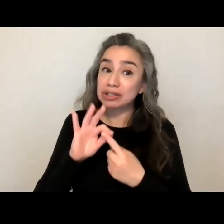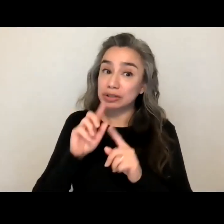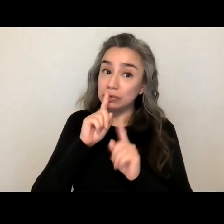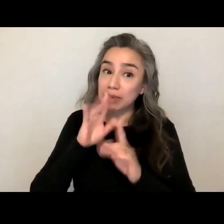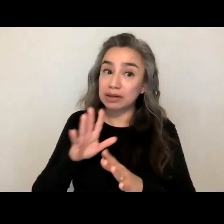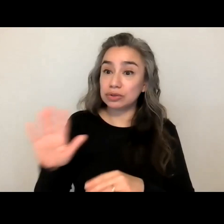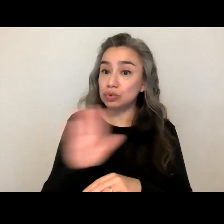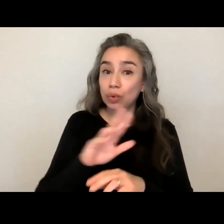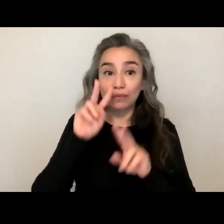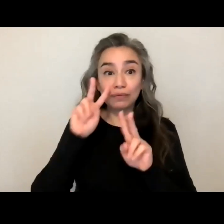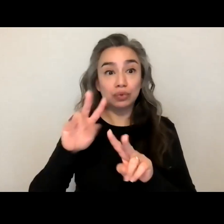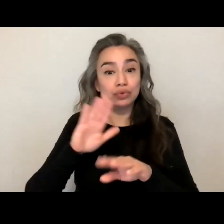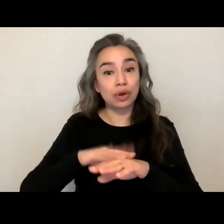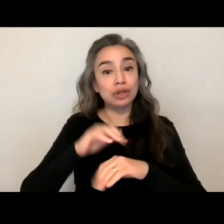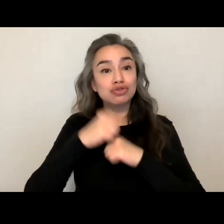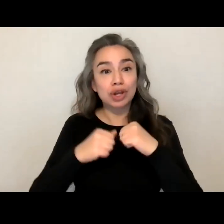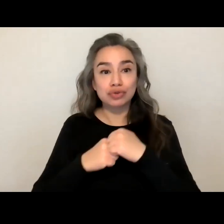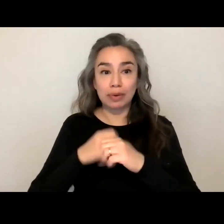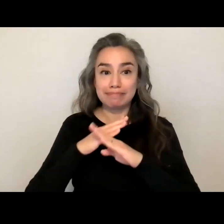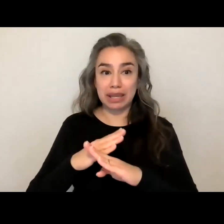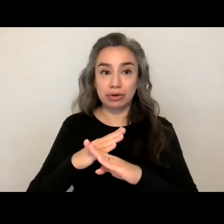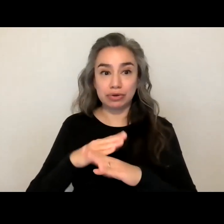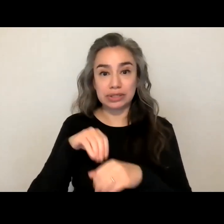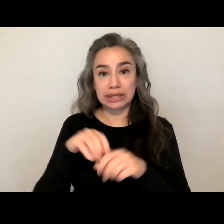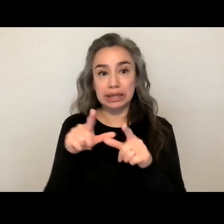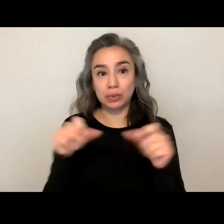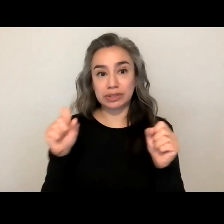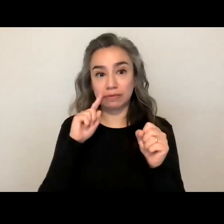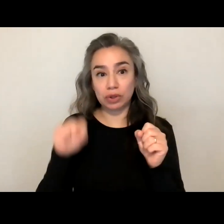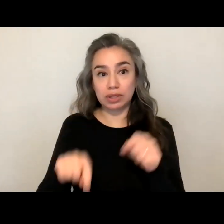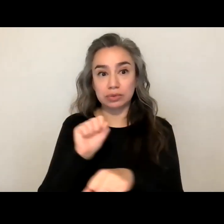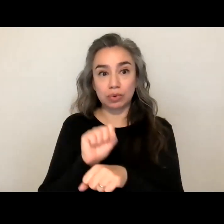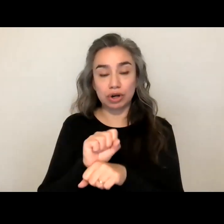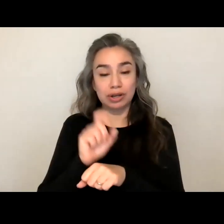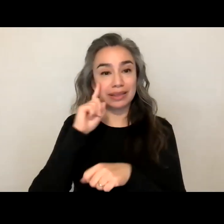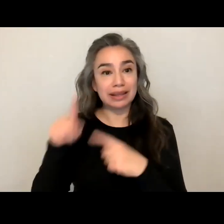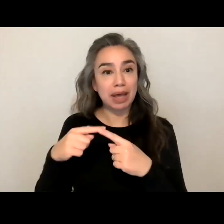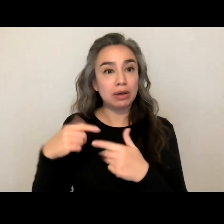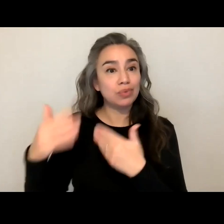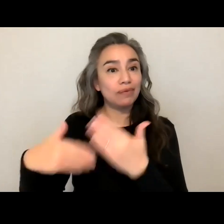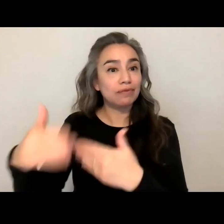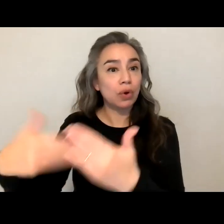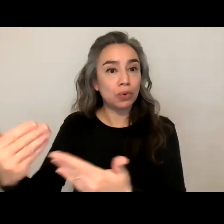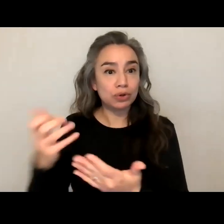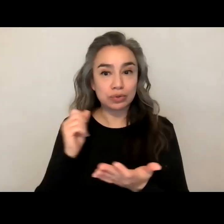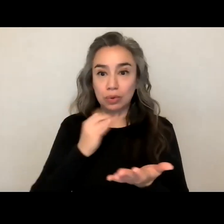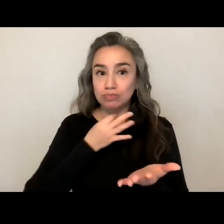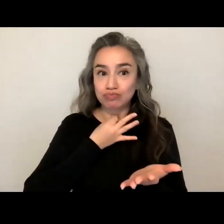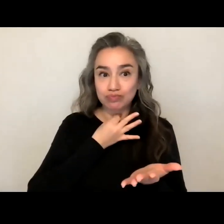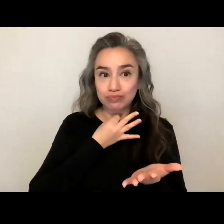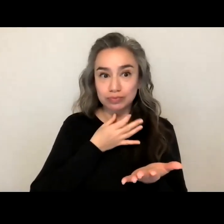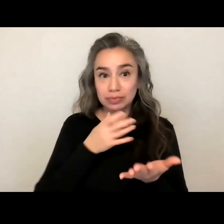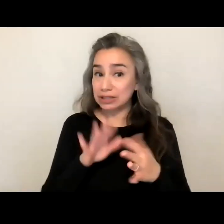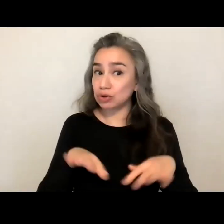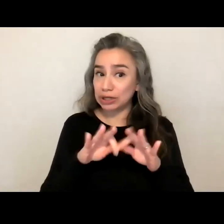structural barriers within linguistics to this work as we think about now moving forward. So I think that's a critical piece